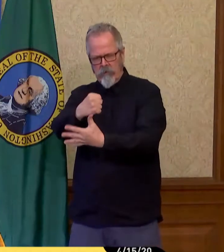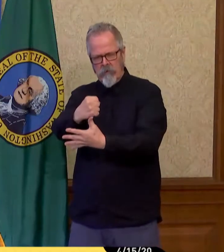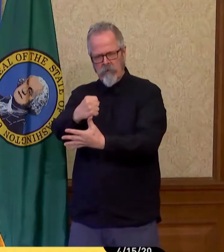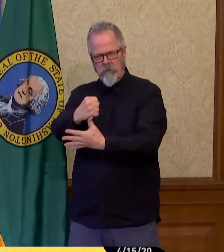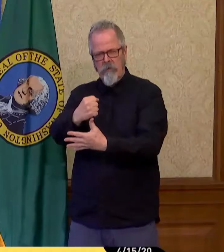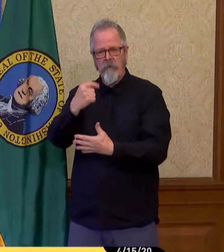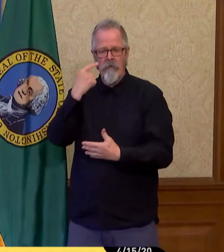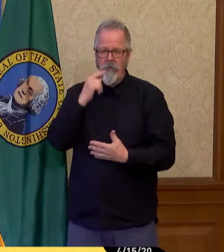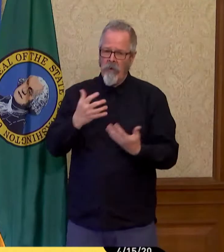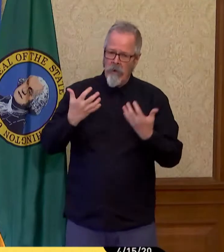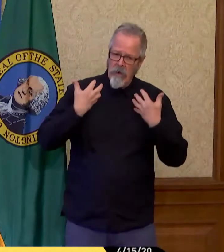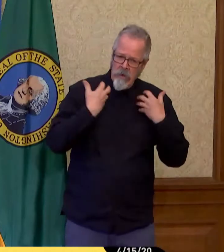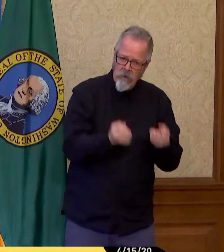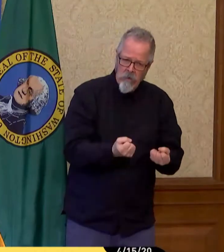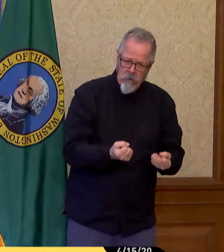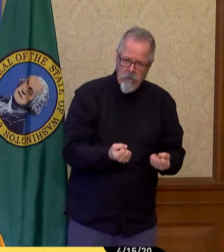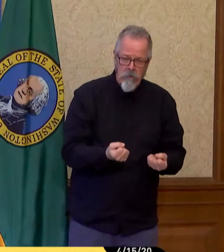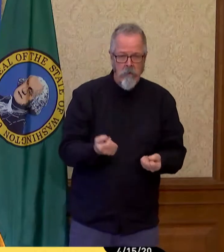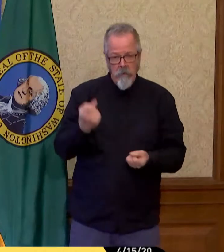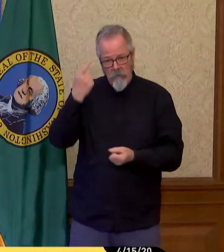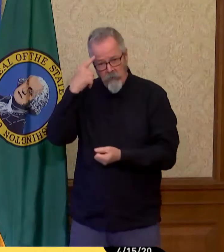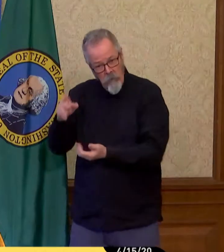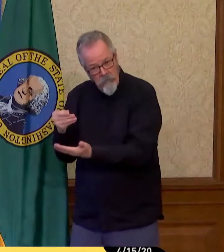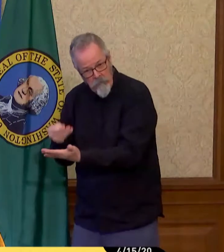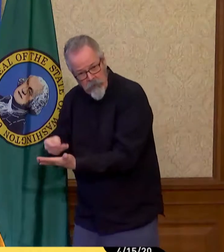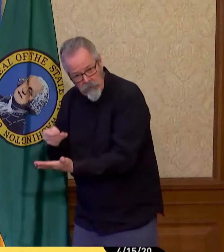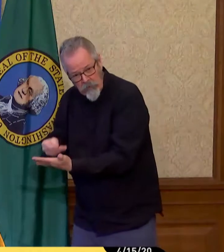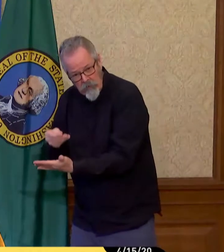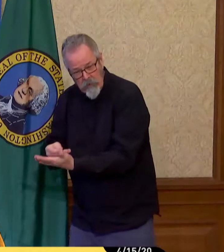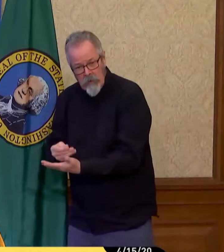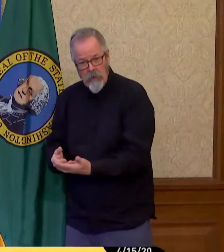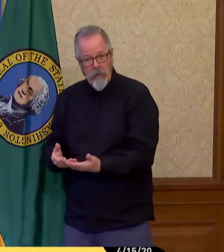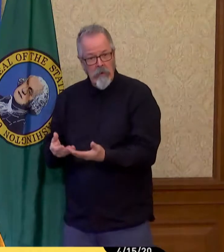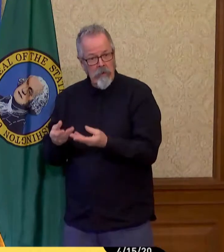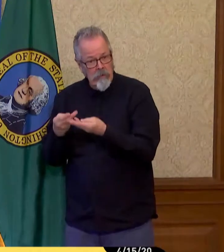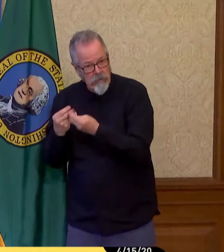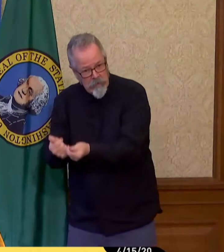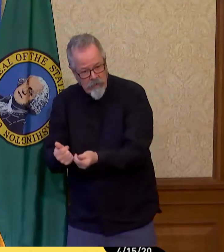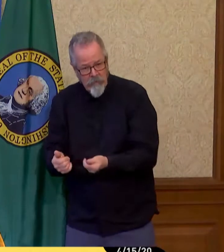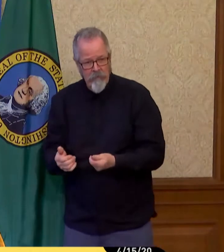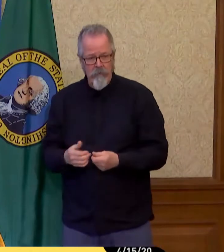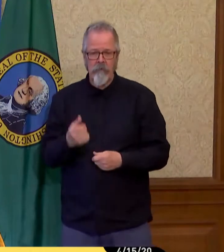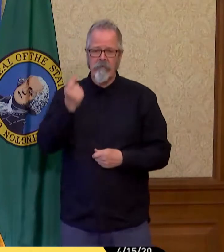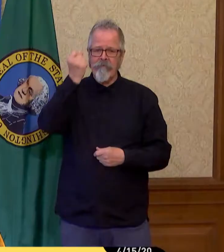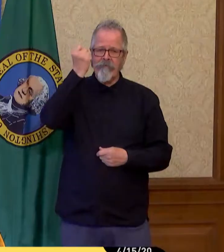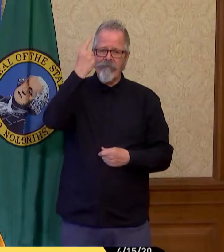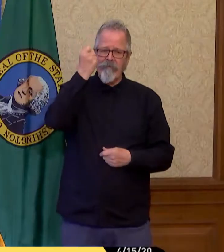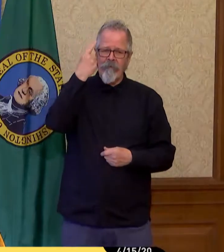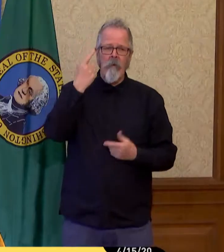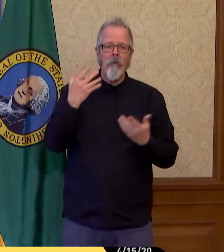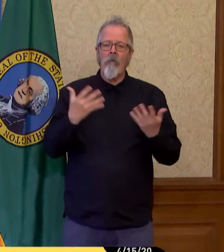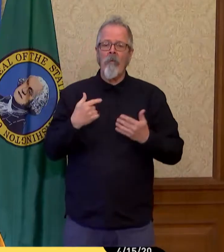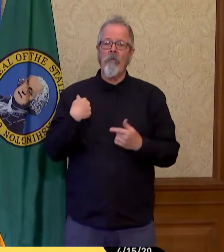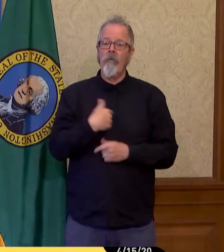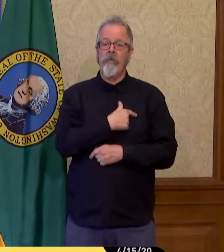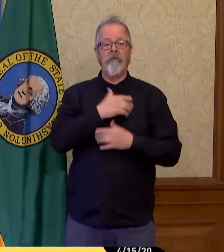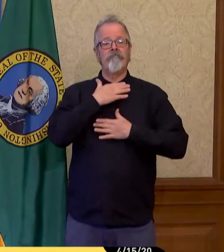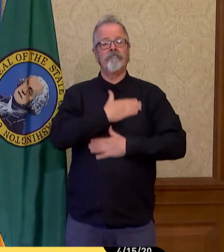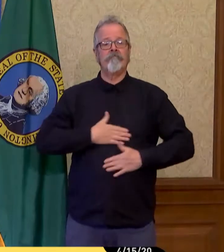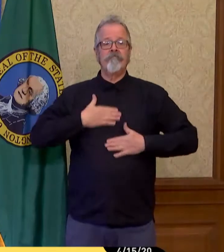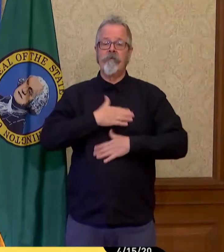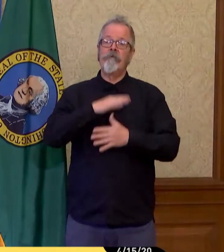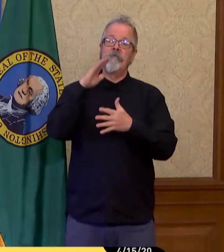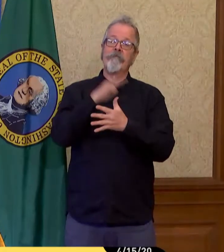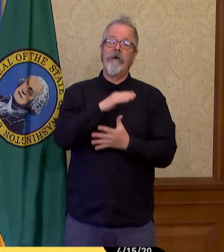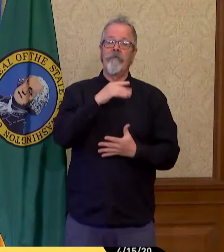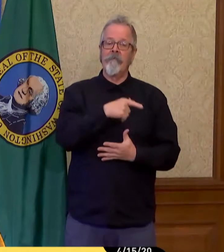be maybe some of the most joyful things in life, but maybe not the most necessary to maintain our household income and